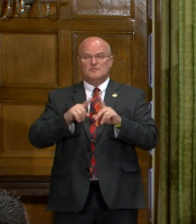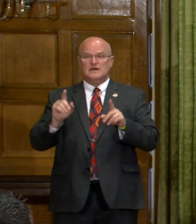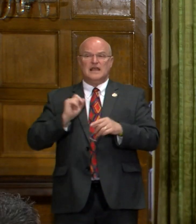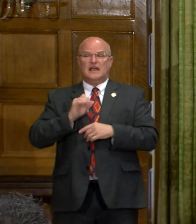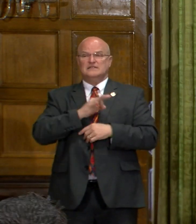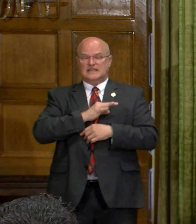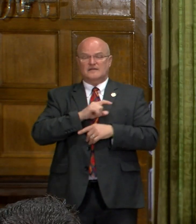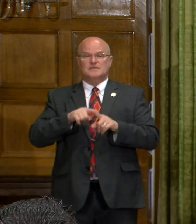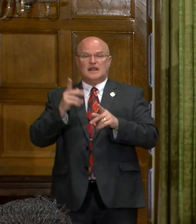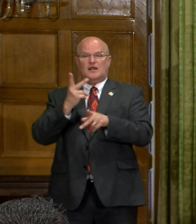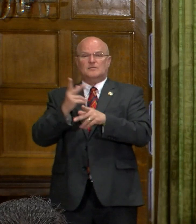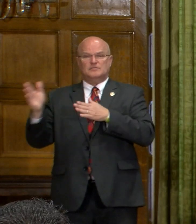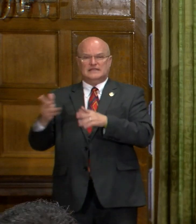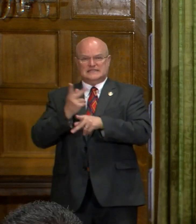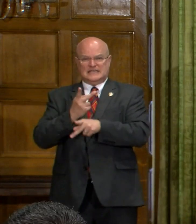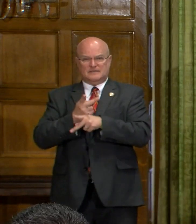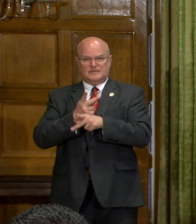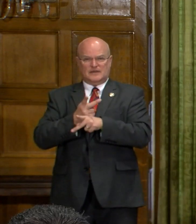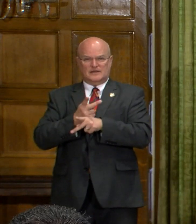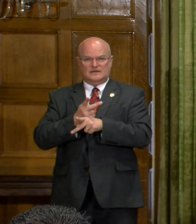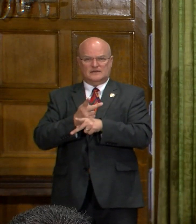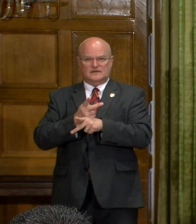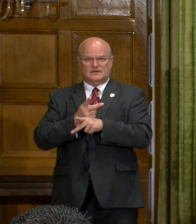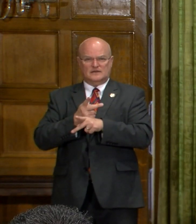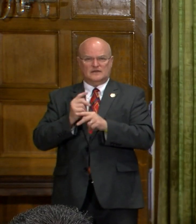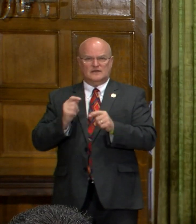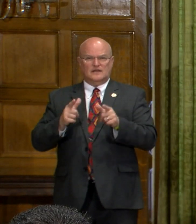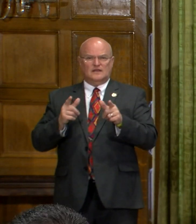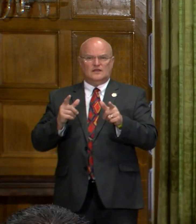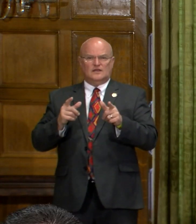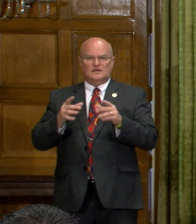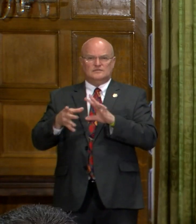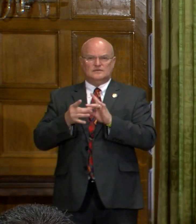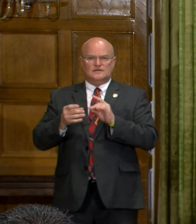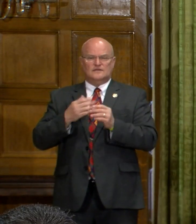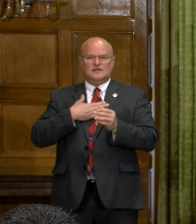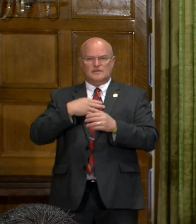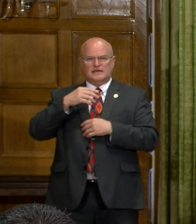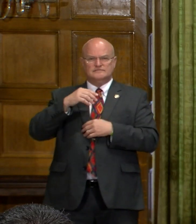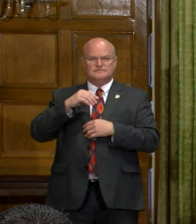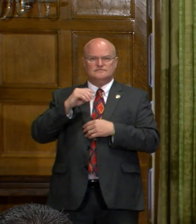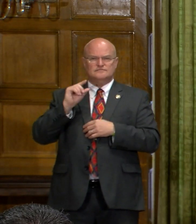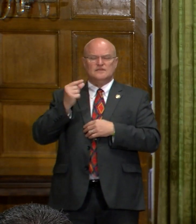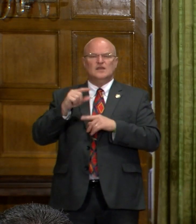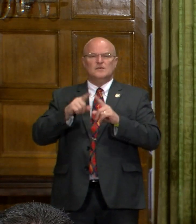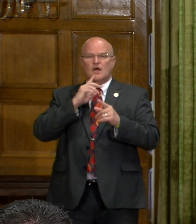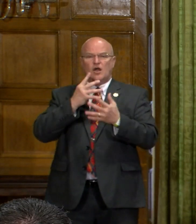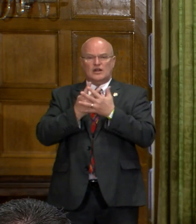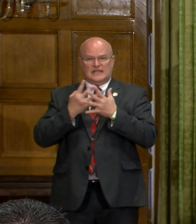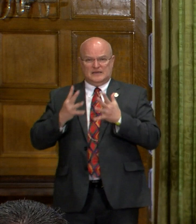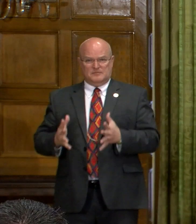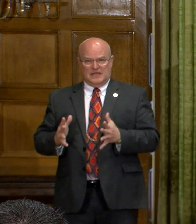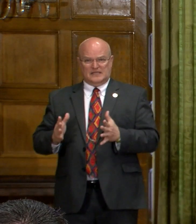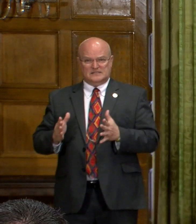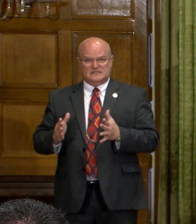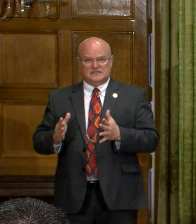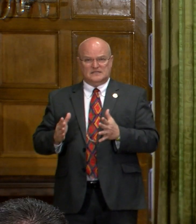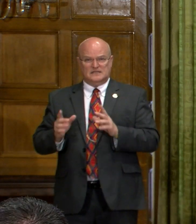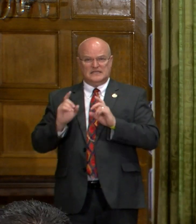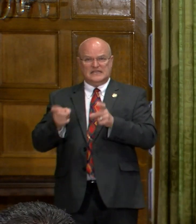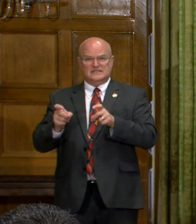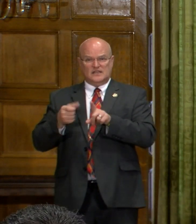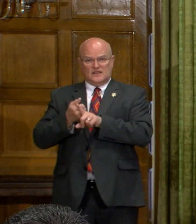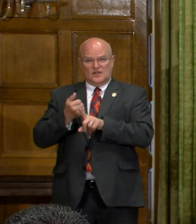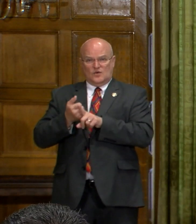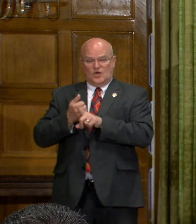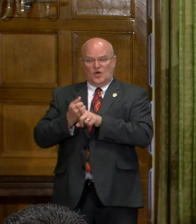our plan is to keep them there. Quickly here, and just forgive my ignorance here, but are inmates, are they issued